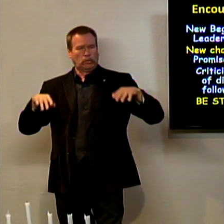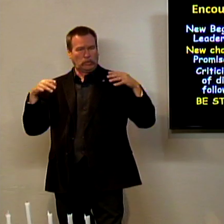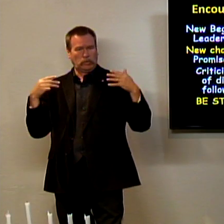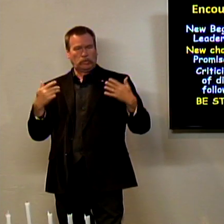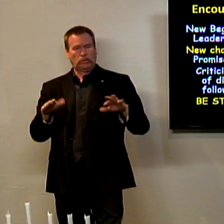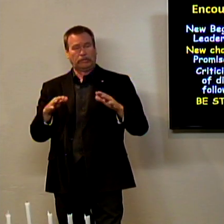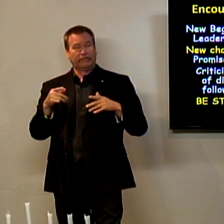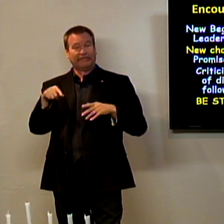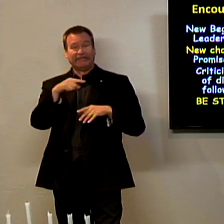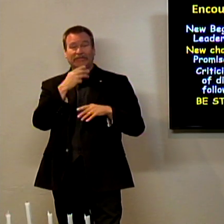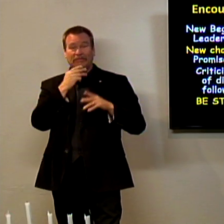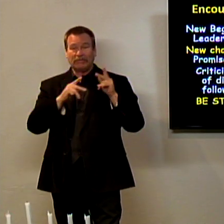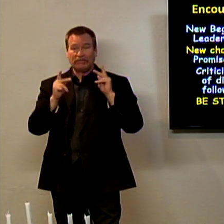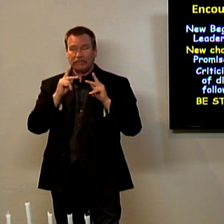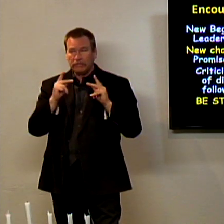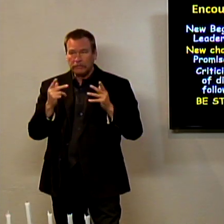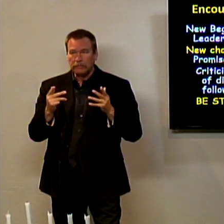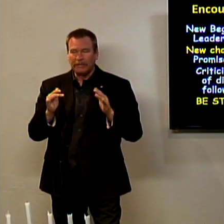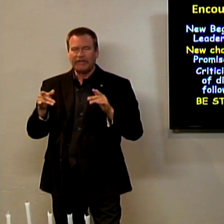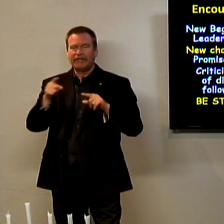And they're going to face some new challenges.